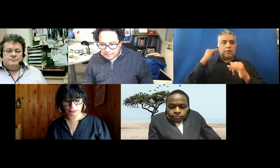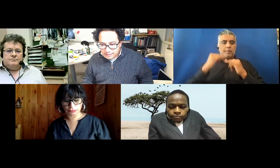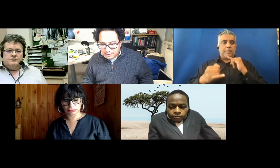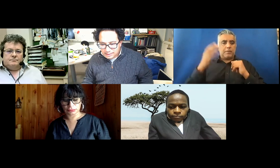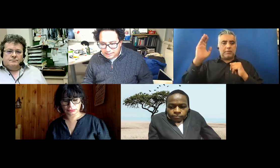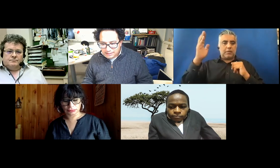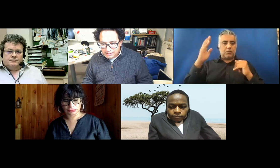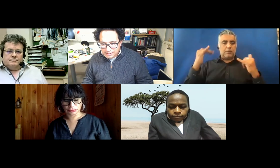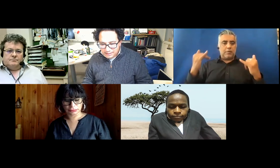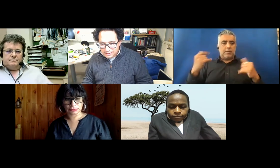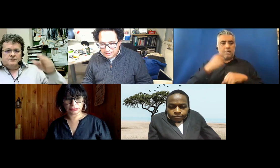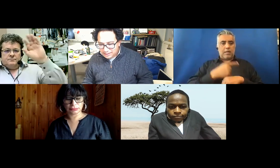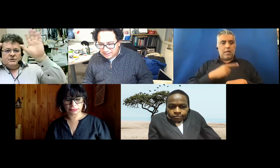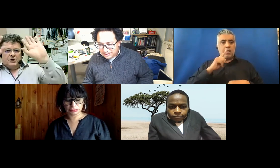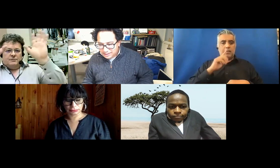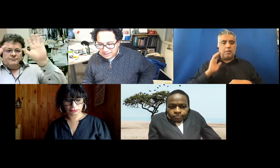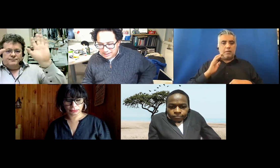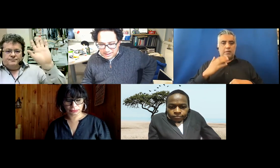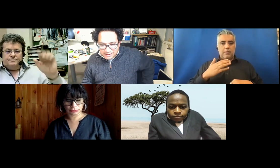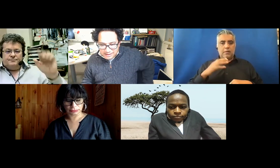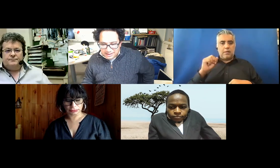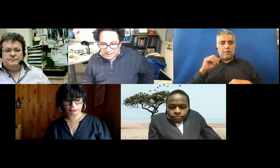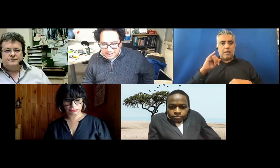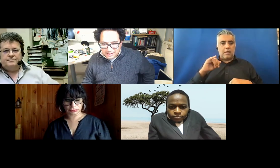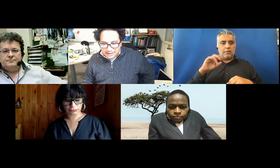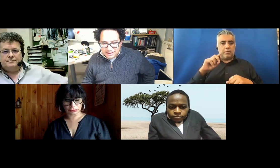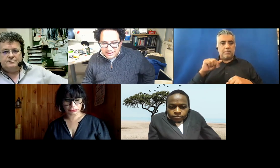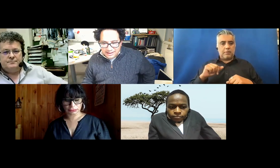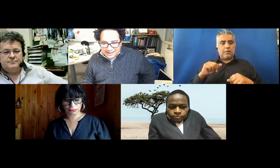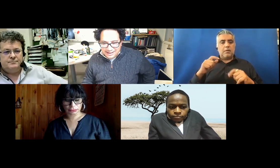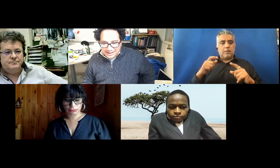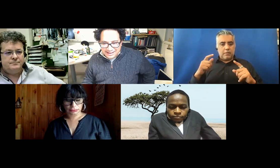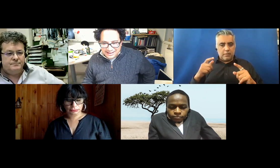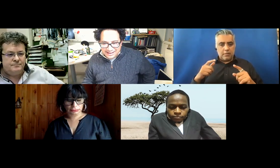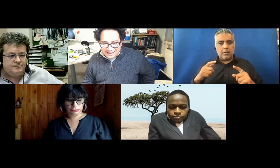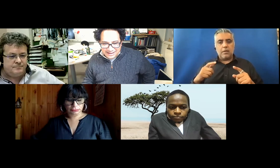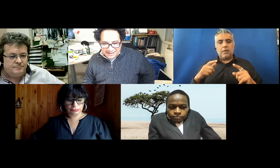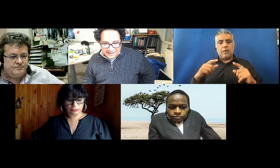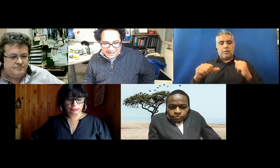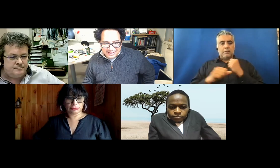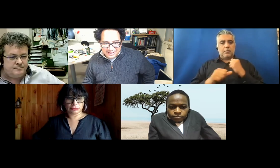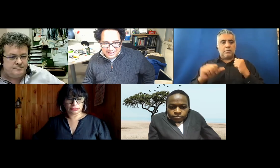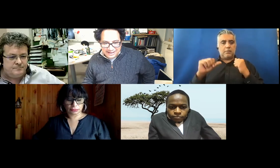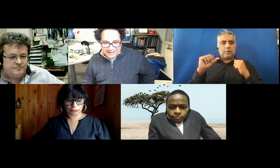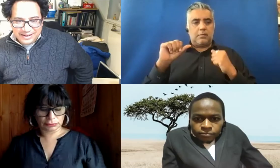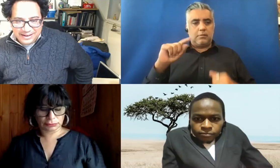presentation of the day, which is from Aldo Faisal, which is about AI for disabilities from assistive technology.